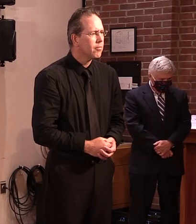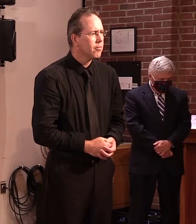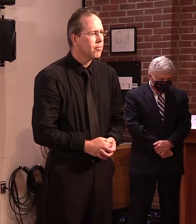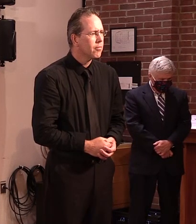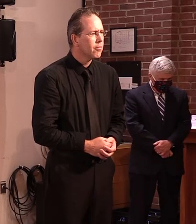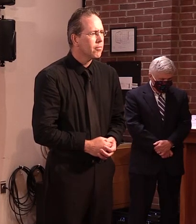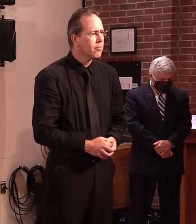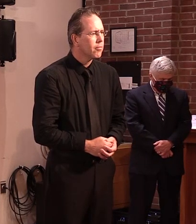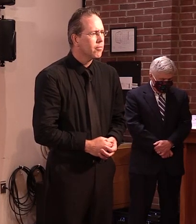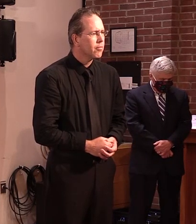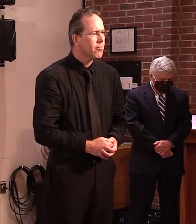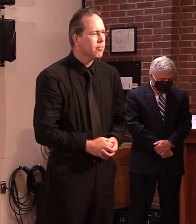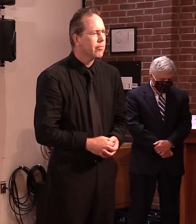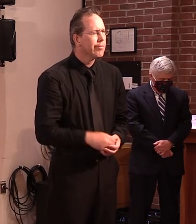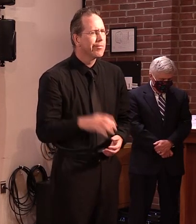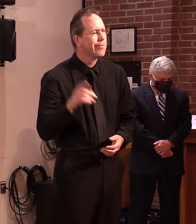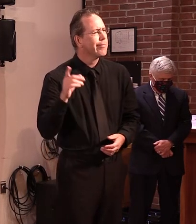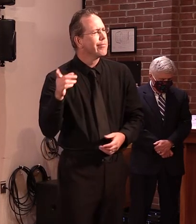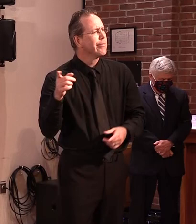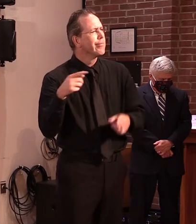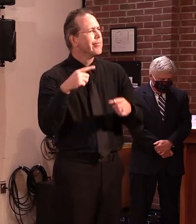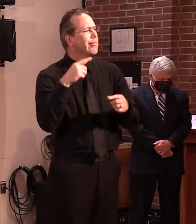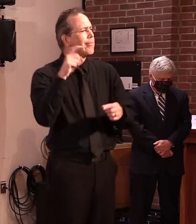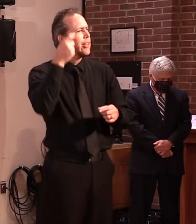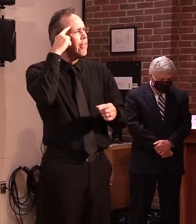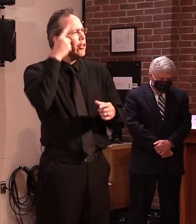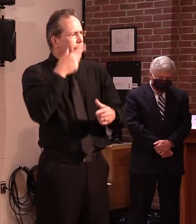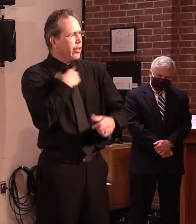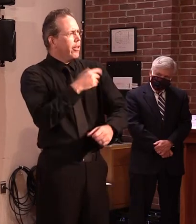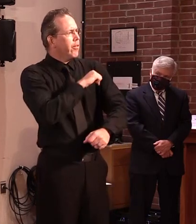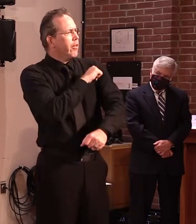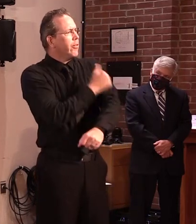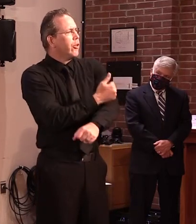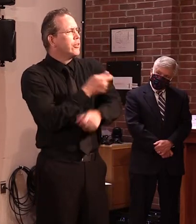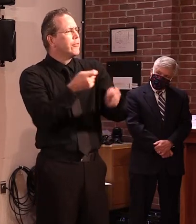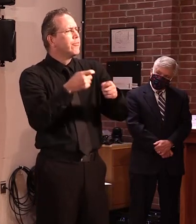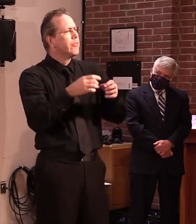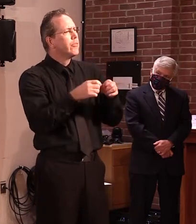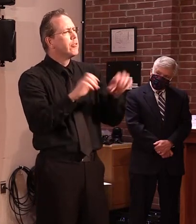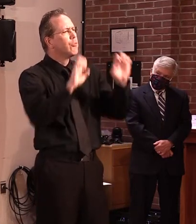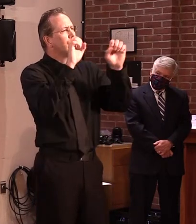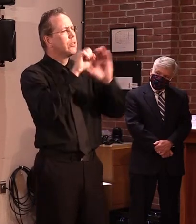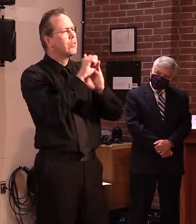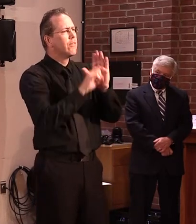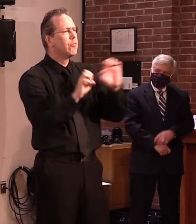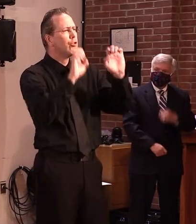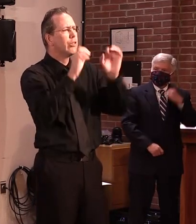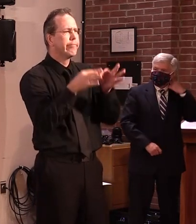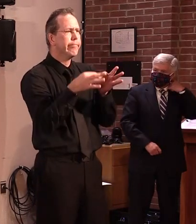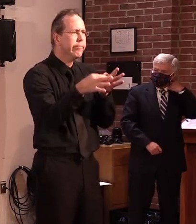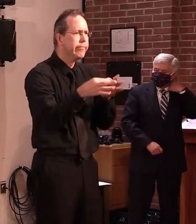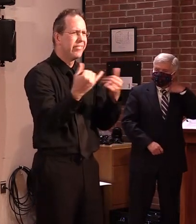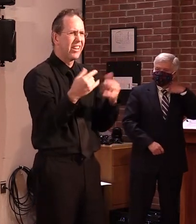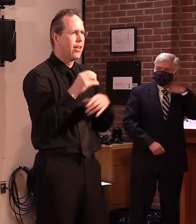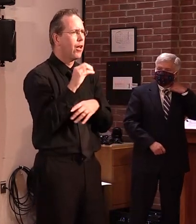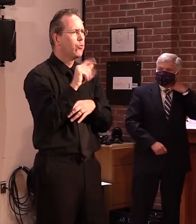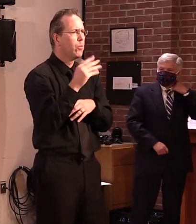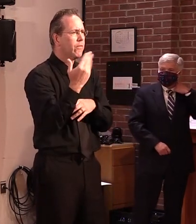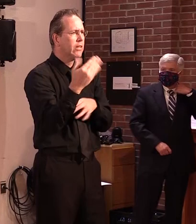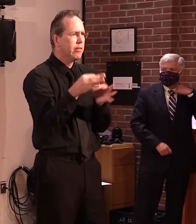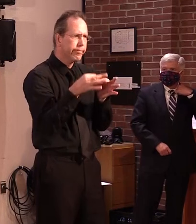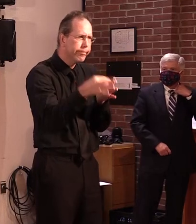the executive order again? Well, again, when we can get everything back to normal, when we can open up